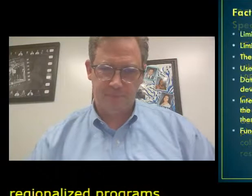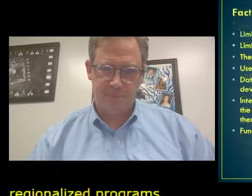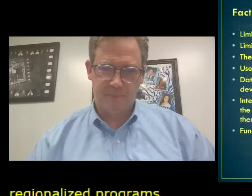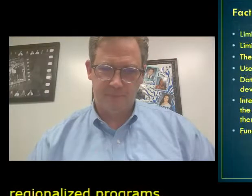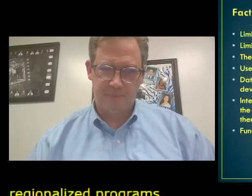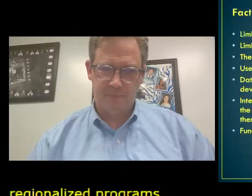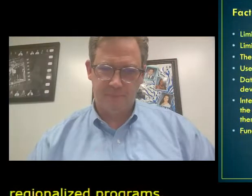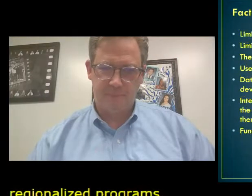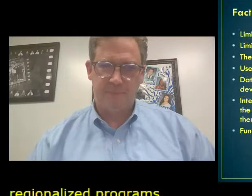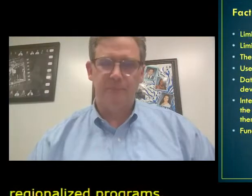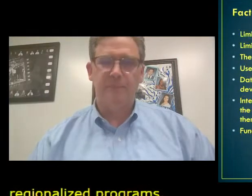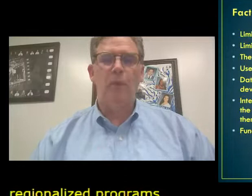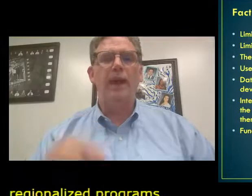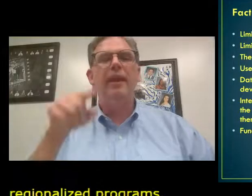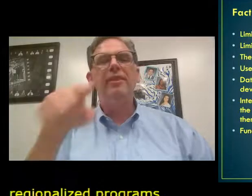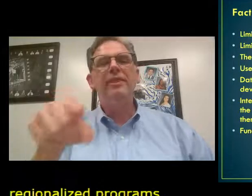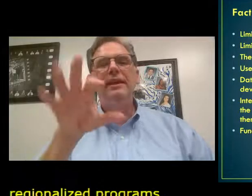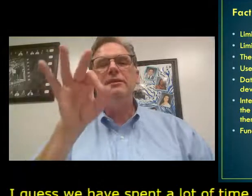please.